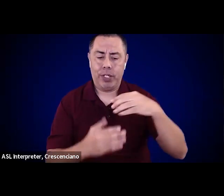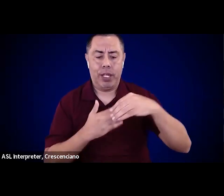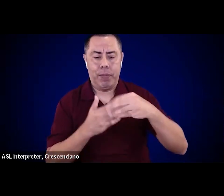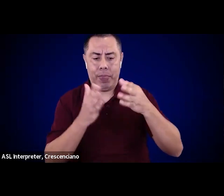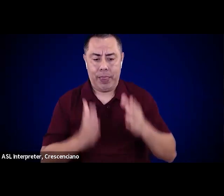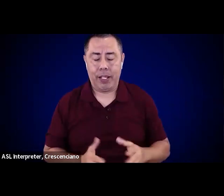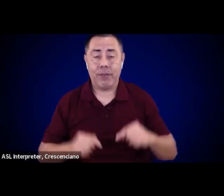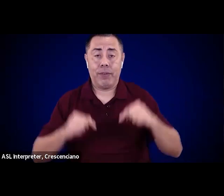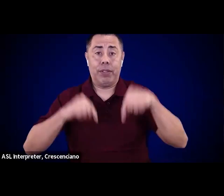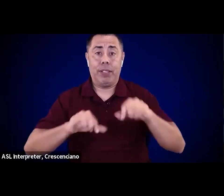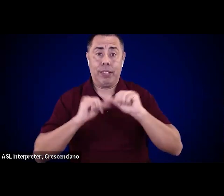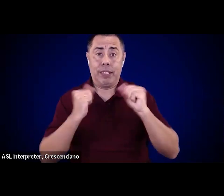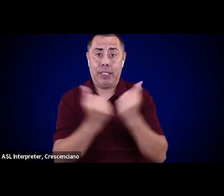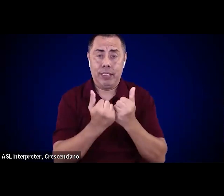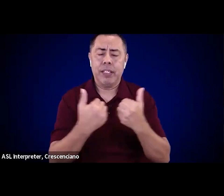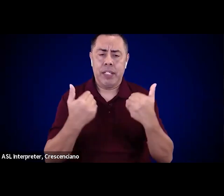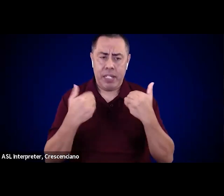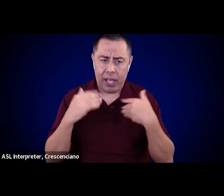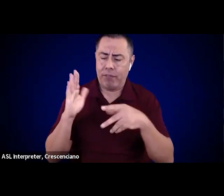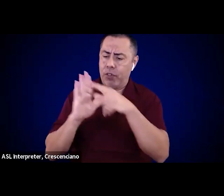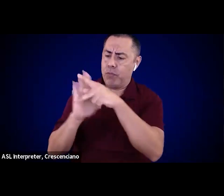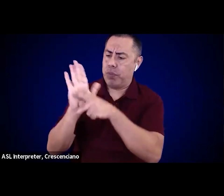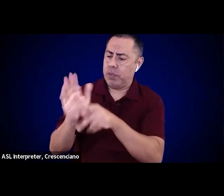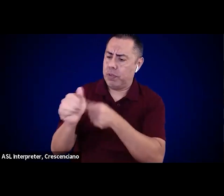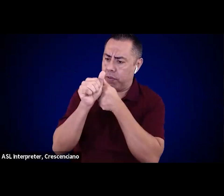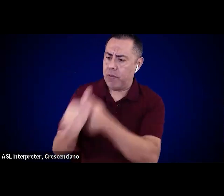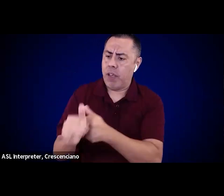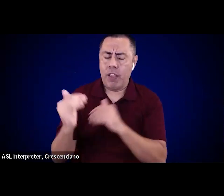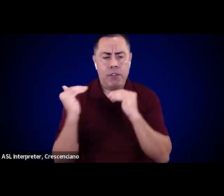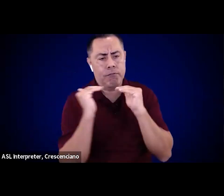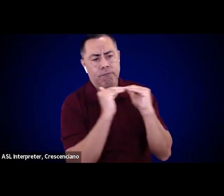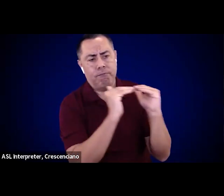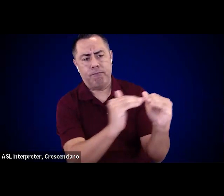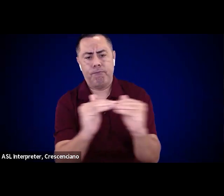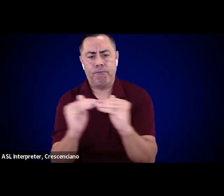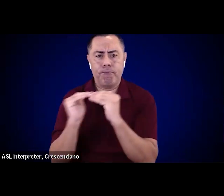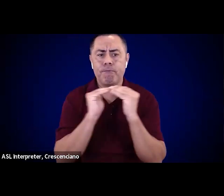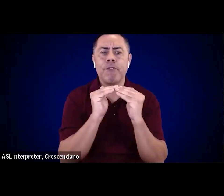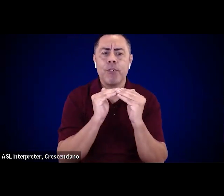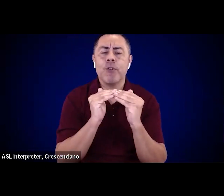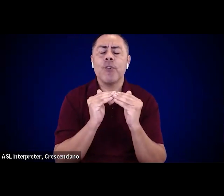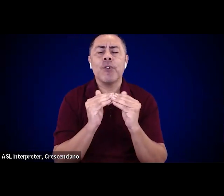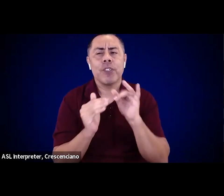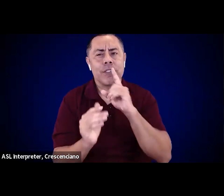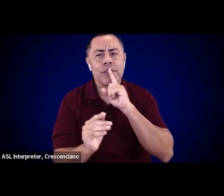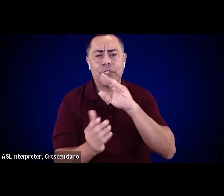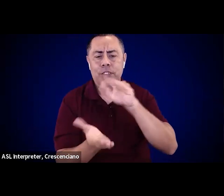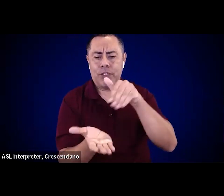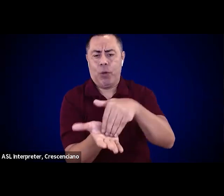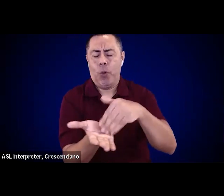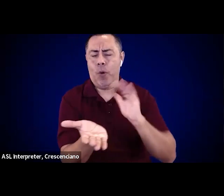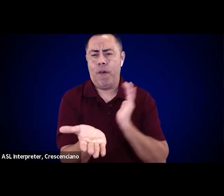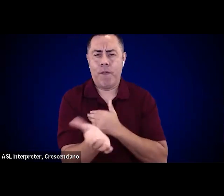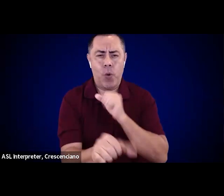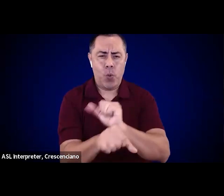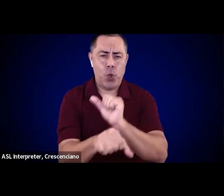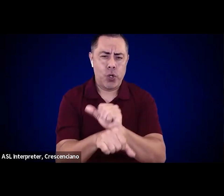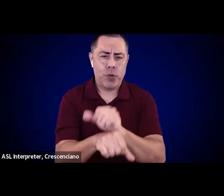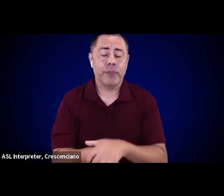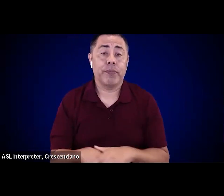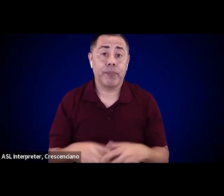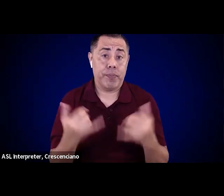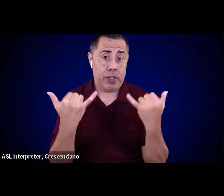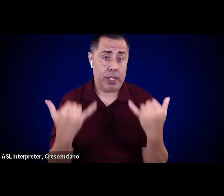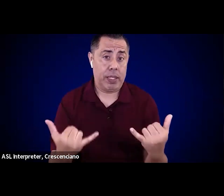equity, inclusion, and social justice are very much at the core of our work. And this month, we recognize